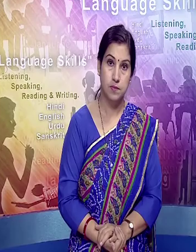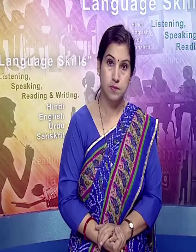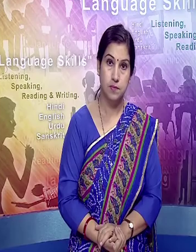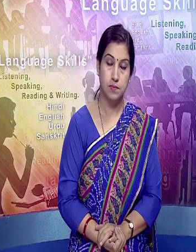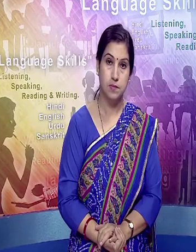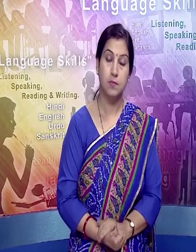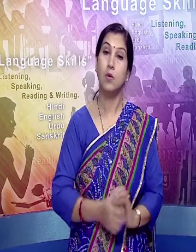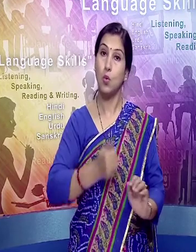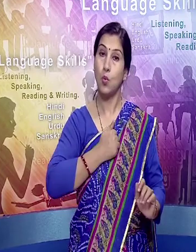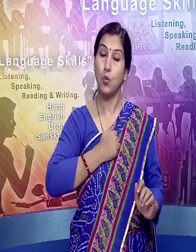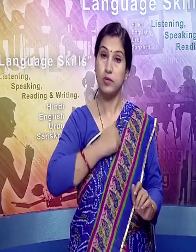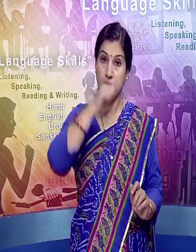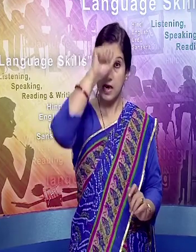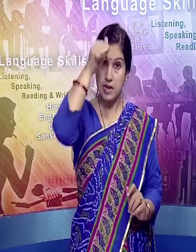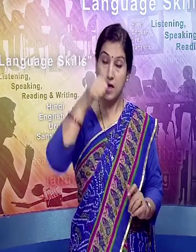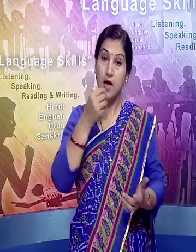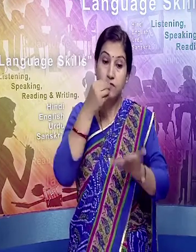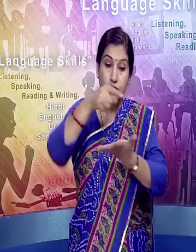Our Indian diet is very interesting.